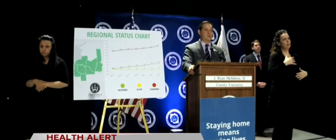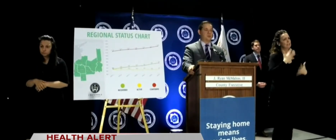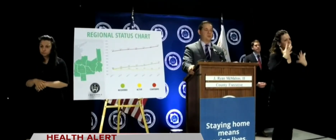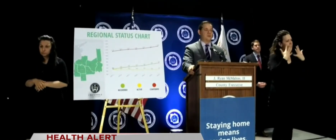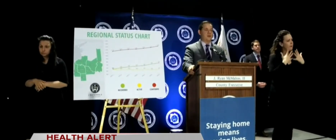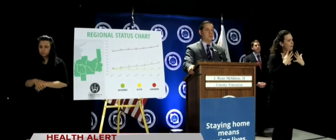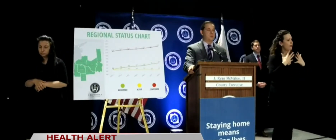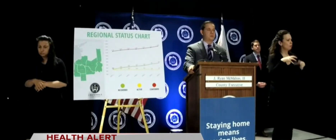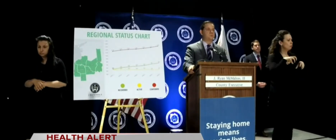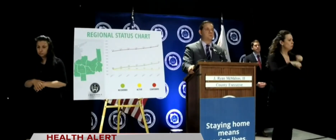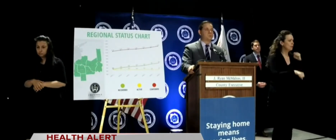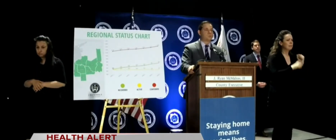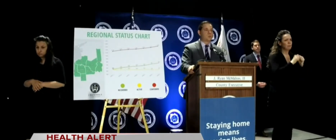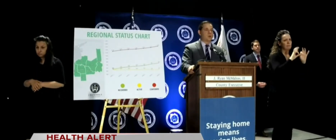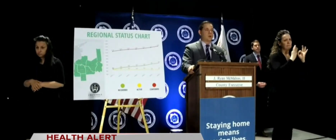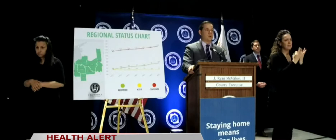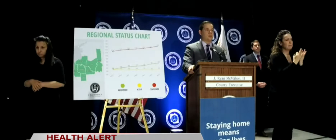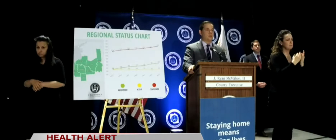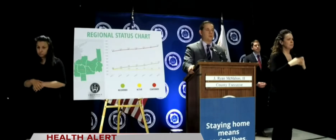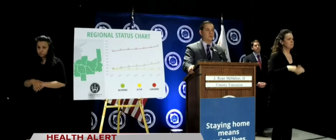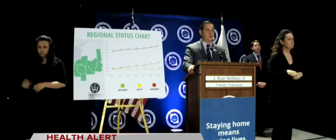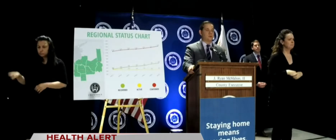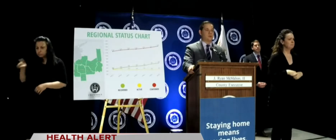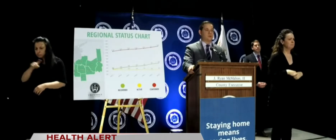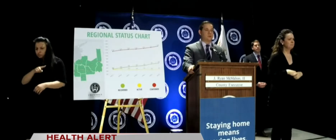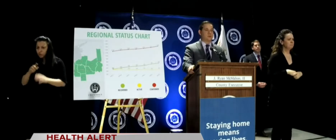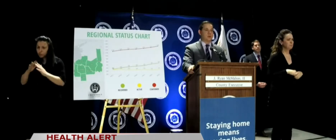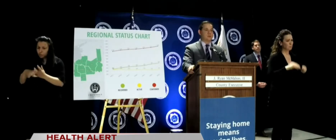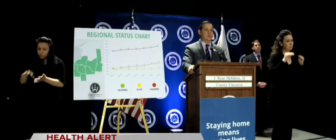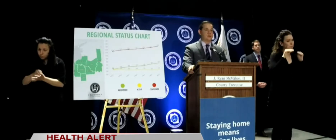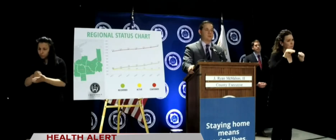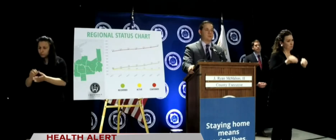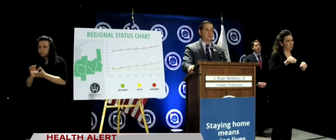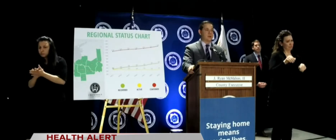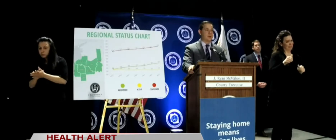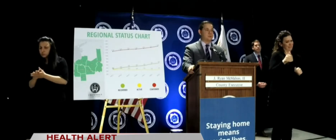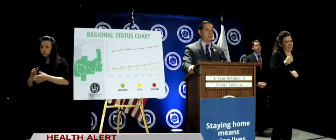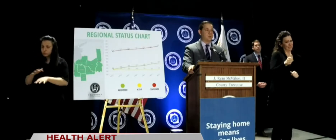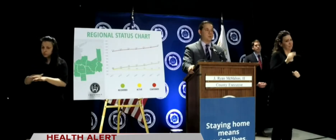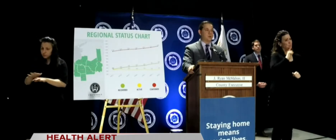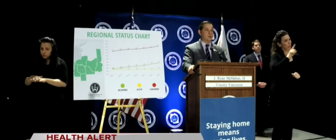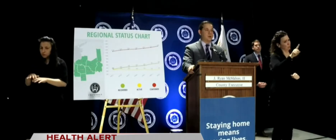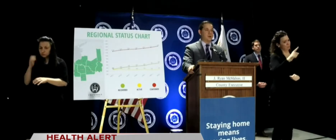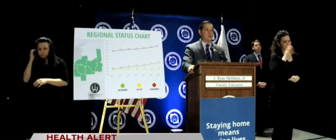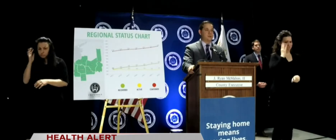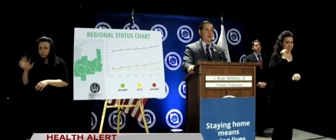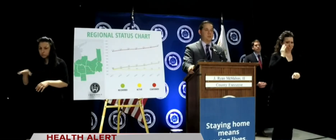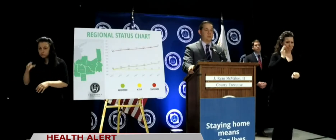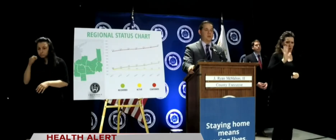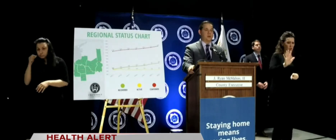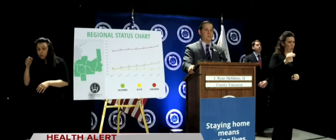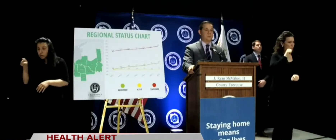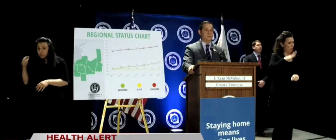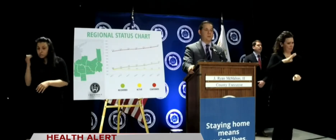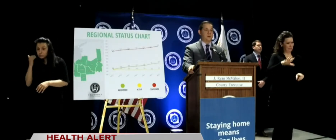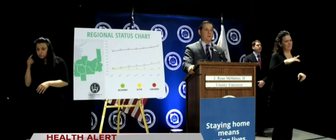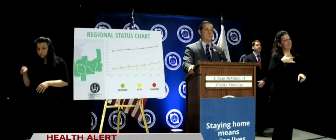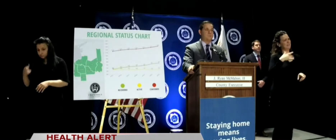in the shoes of the families. You know, she's sick, she's in the hospital, and she can't be